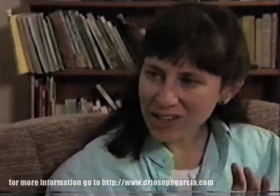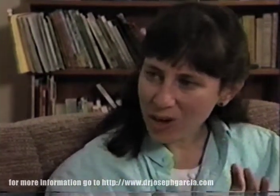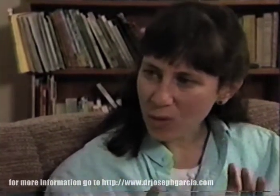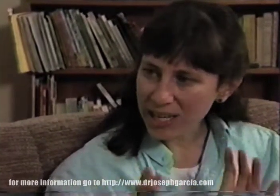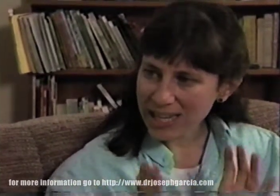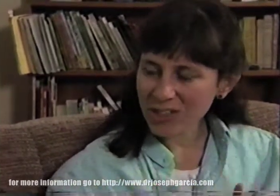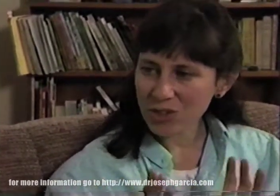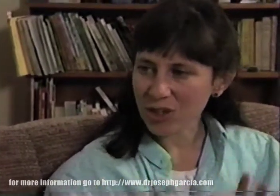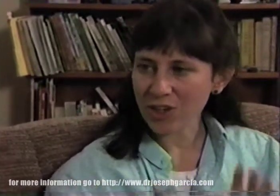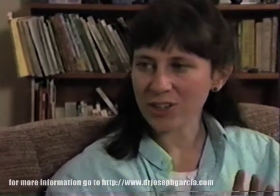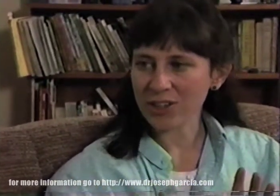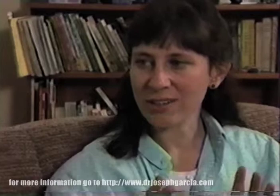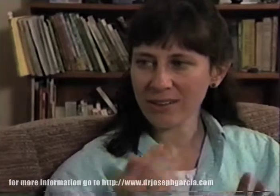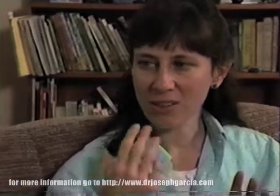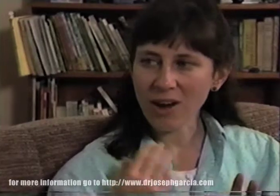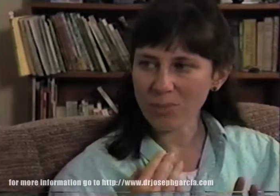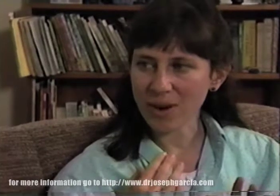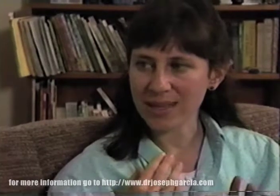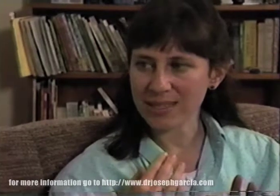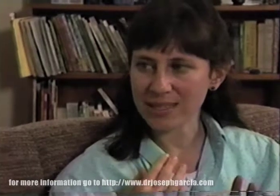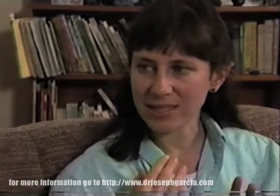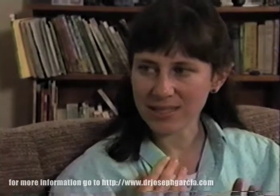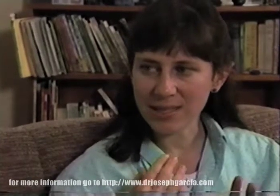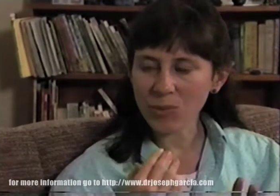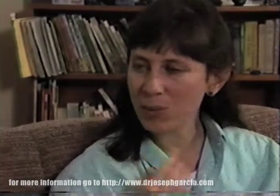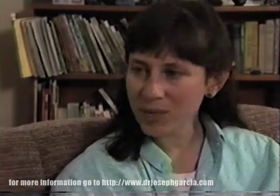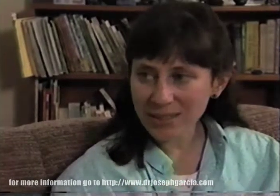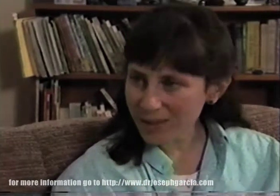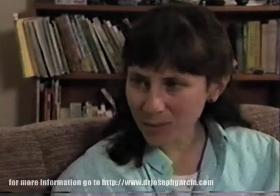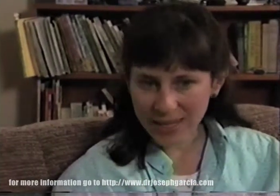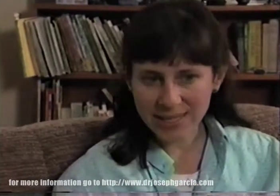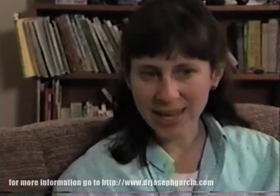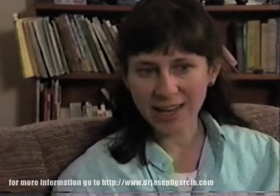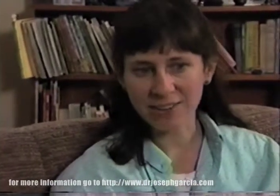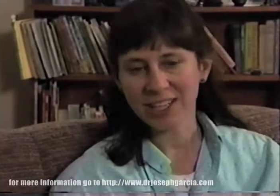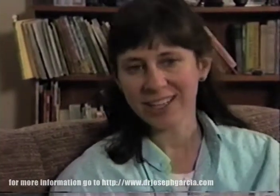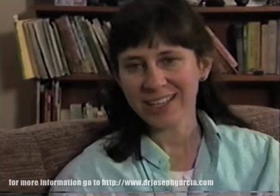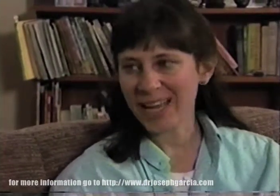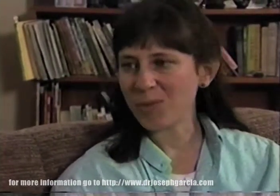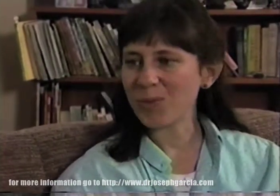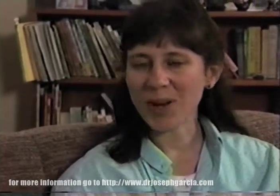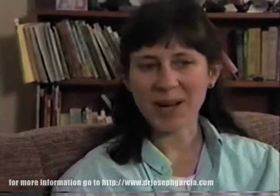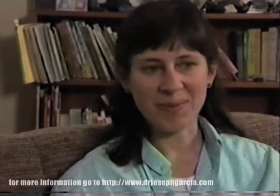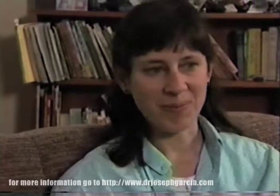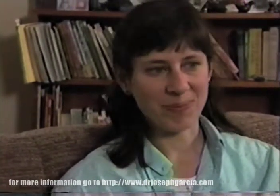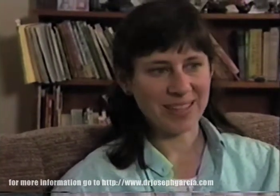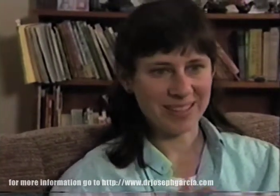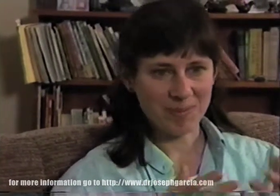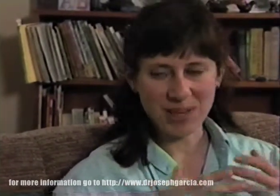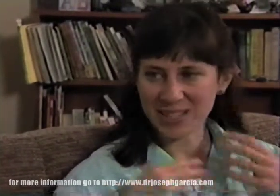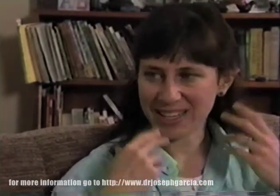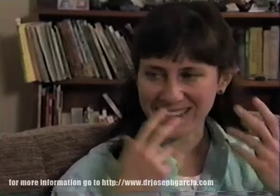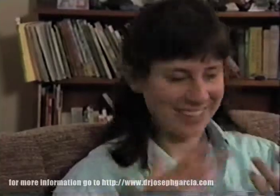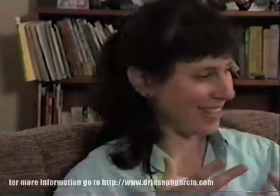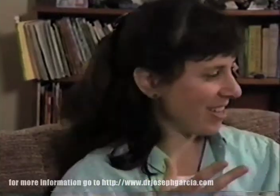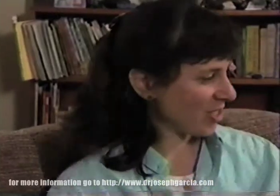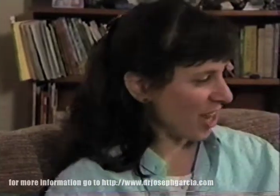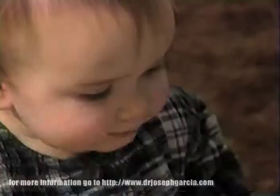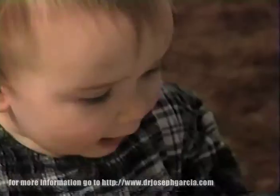window into her thought processes that we wouldn't otherwise have. And because a child this